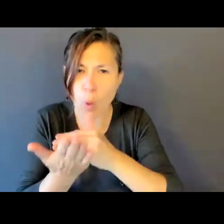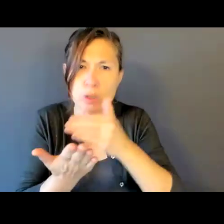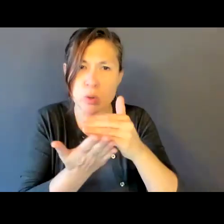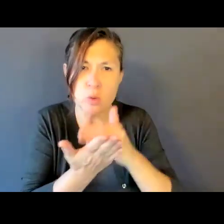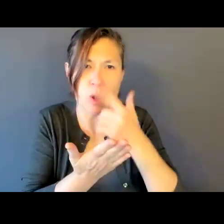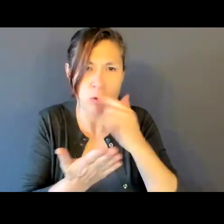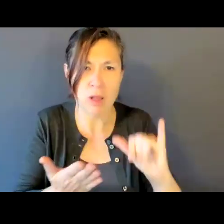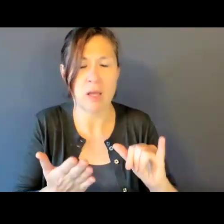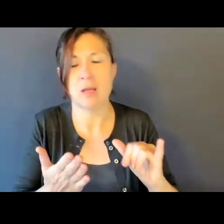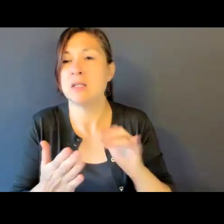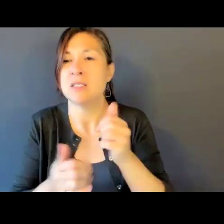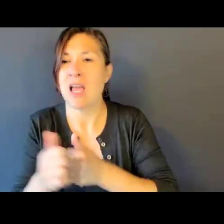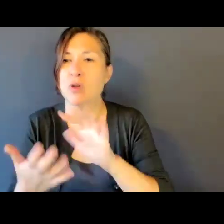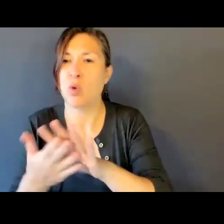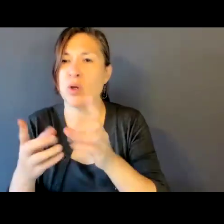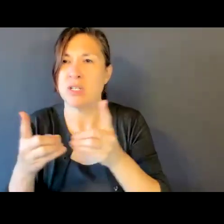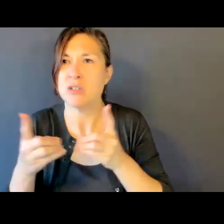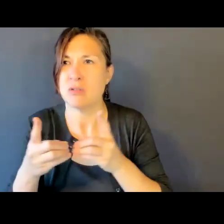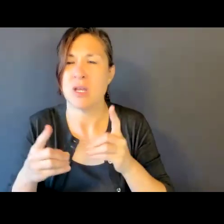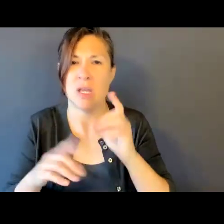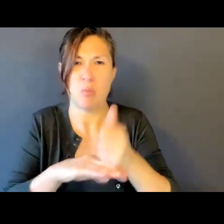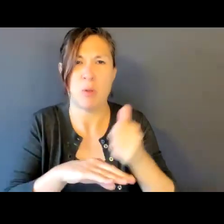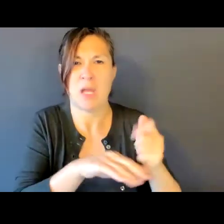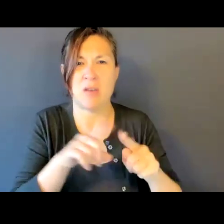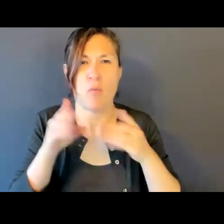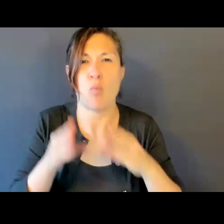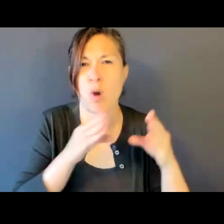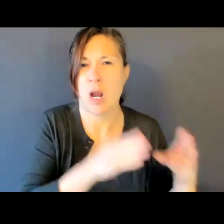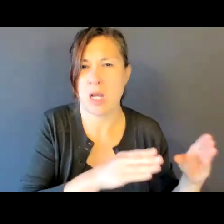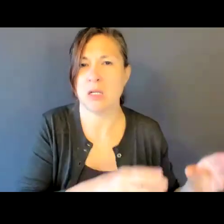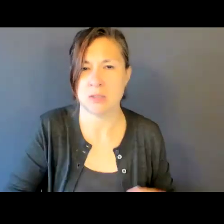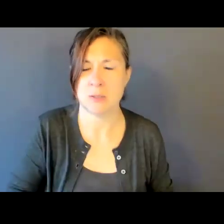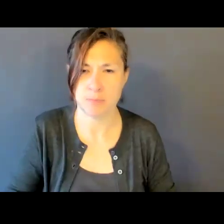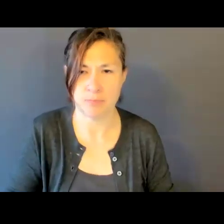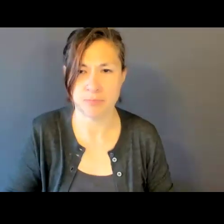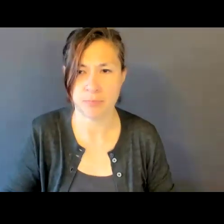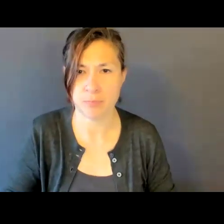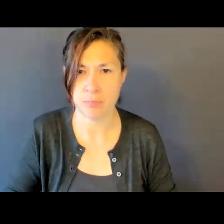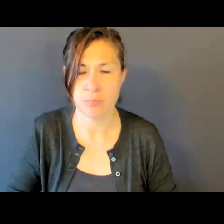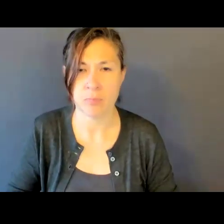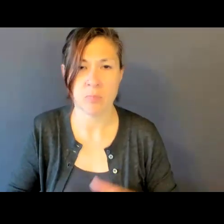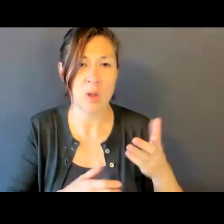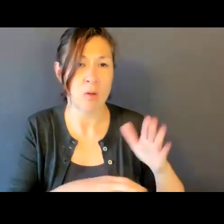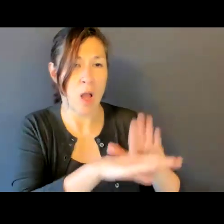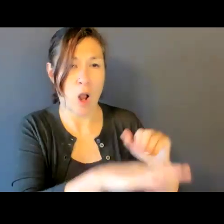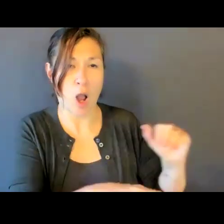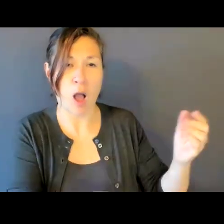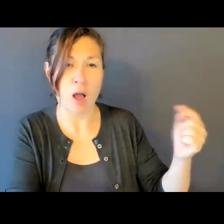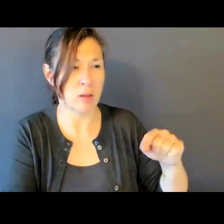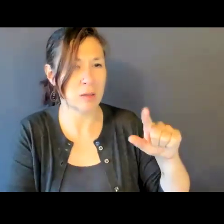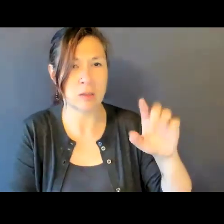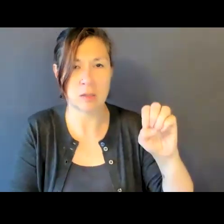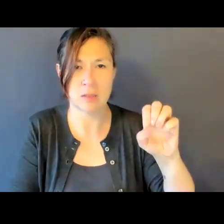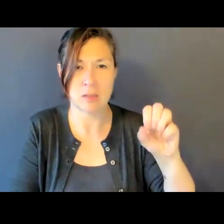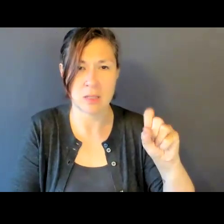they've implemented this across the state. I do want to bring my friend and colleague, Leslie Ryan Miller, up to explain just a couple of